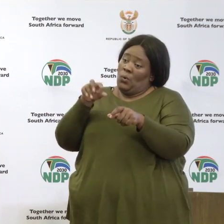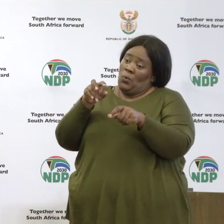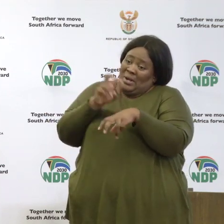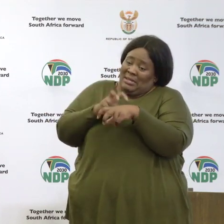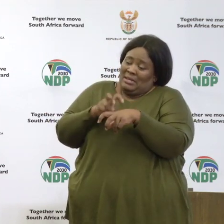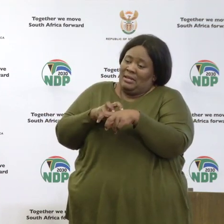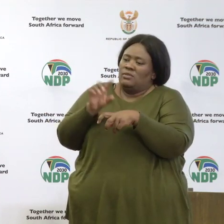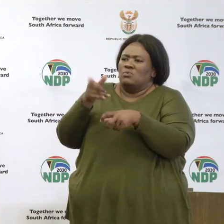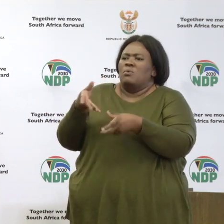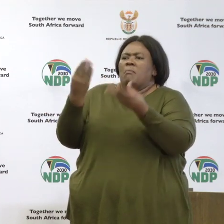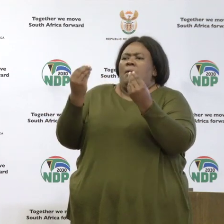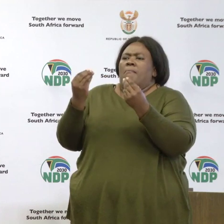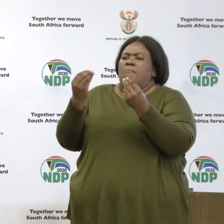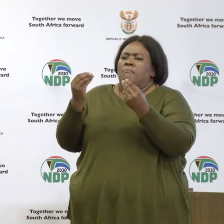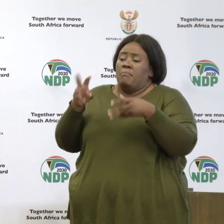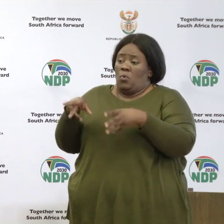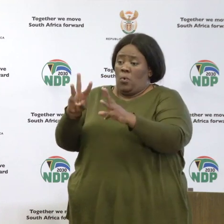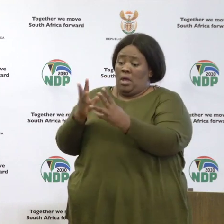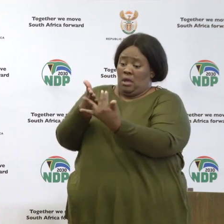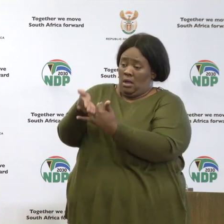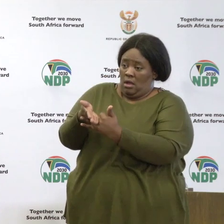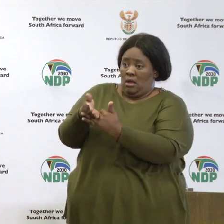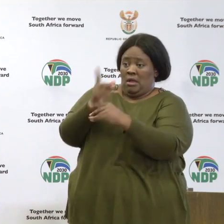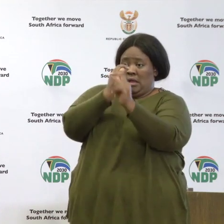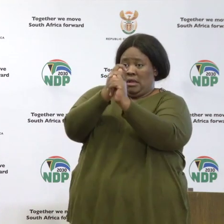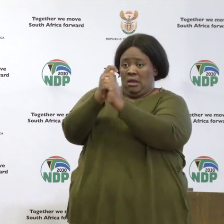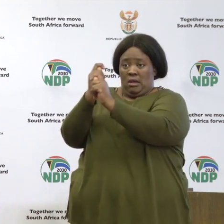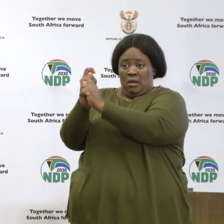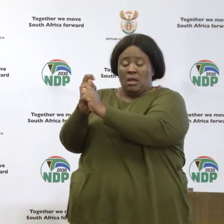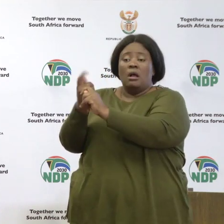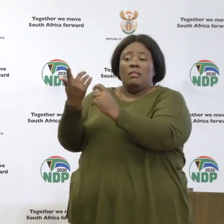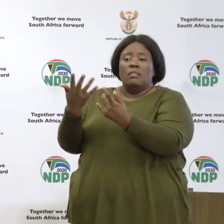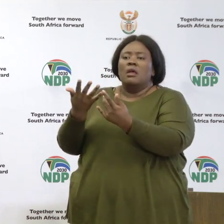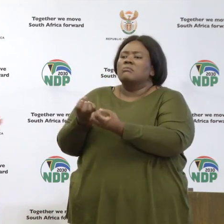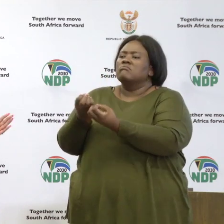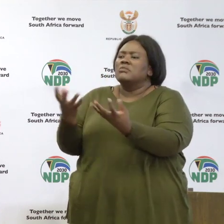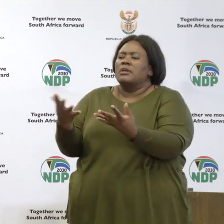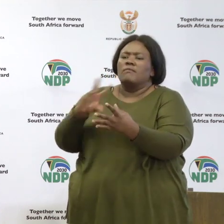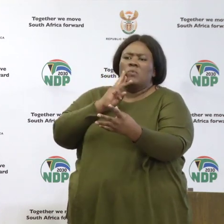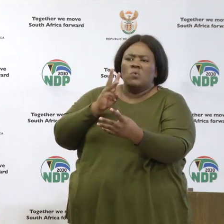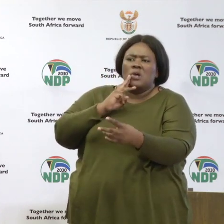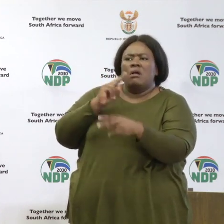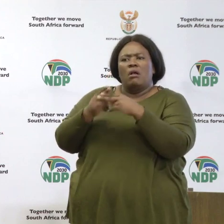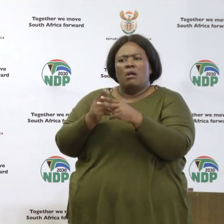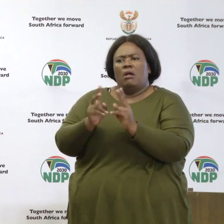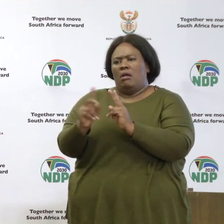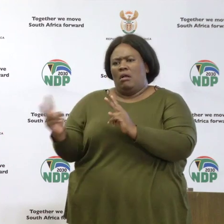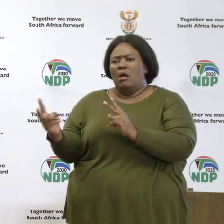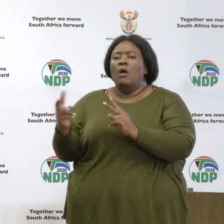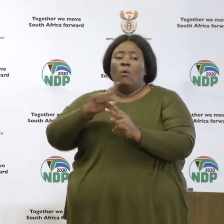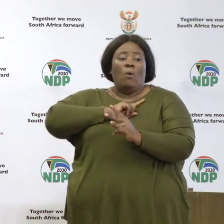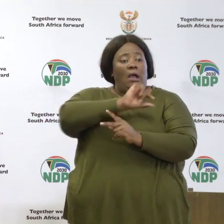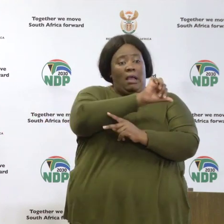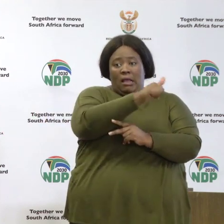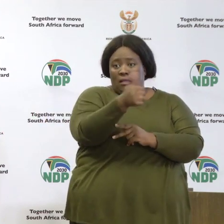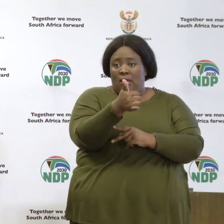have a way of getting into the informal settlement and providing the necessary sanitation, as we will be providing sanitation for all our